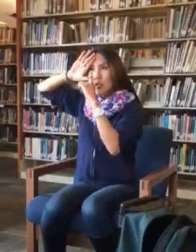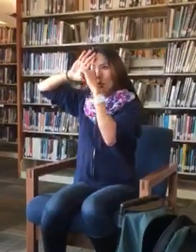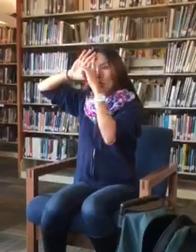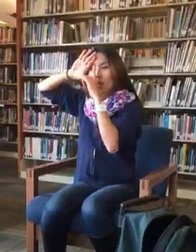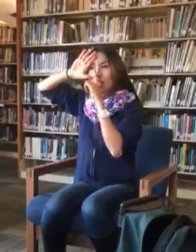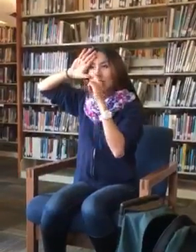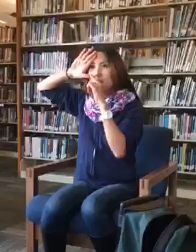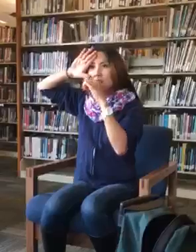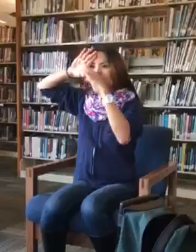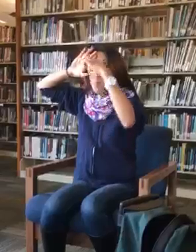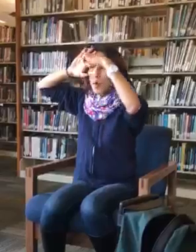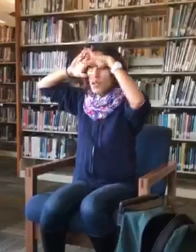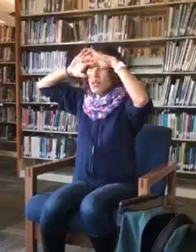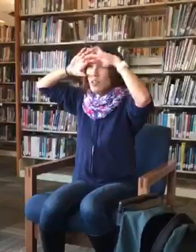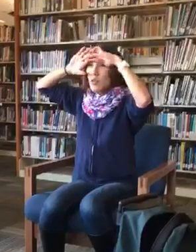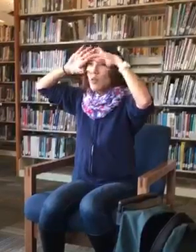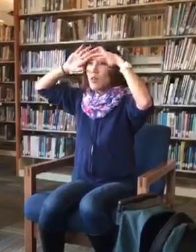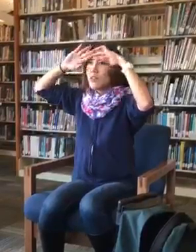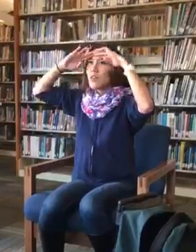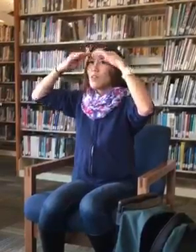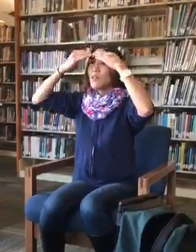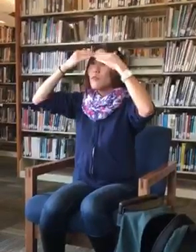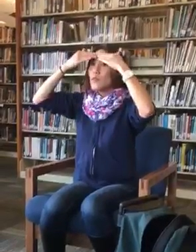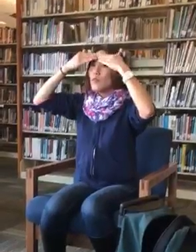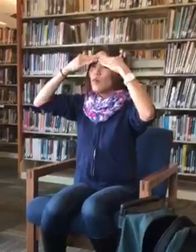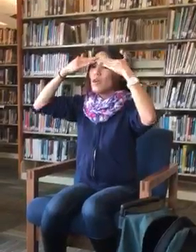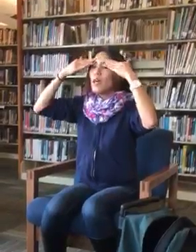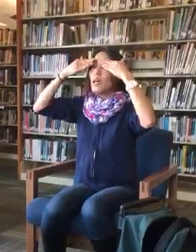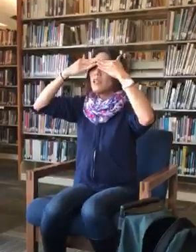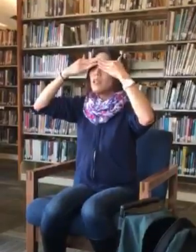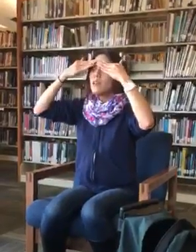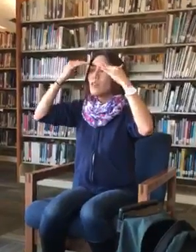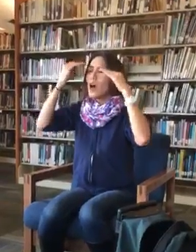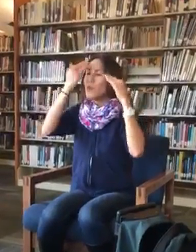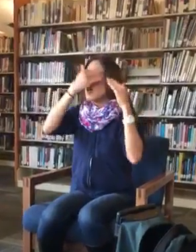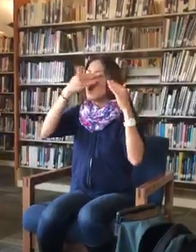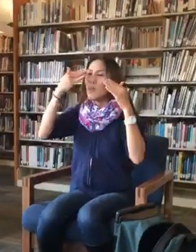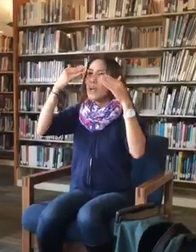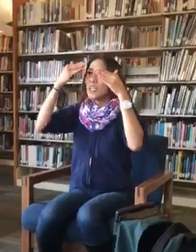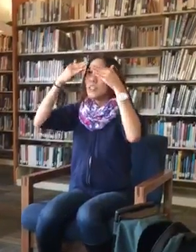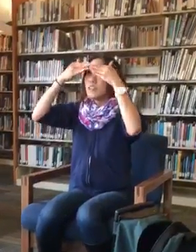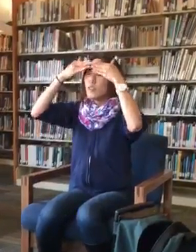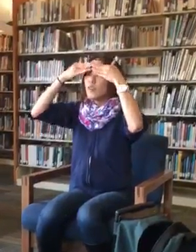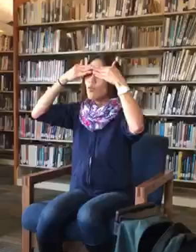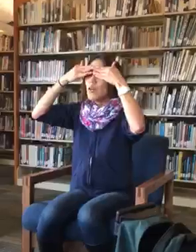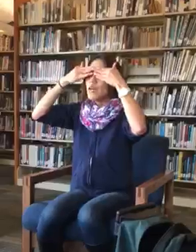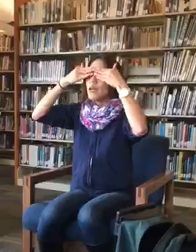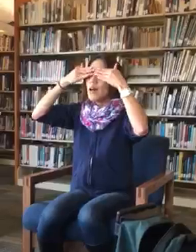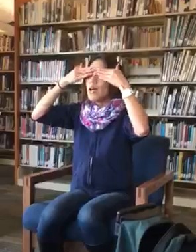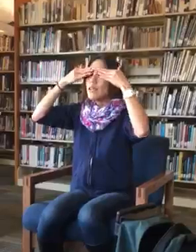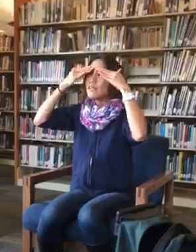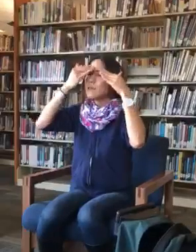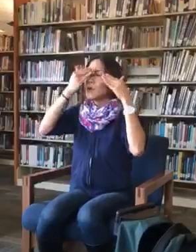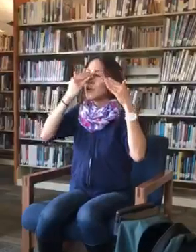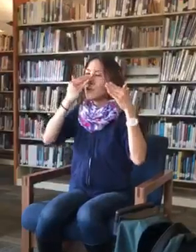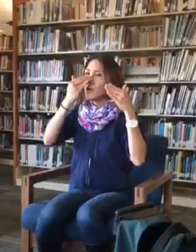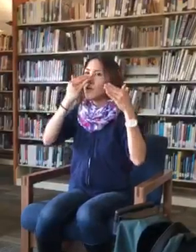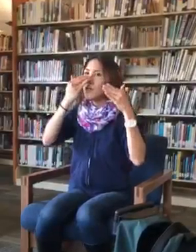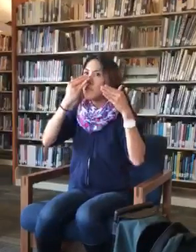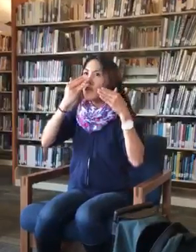3 branches pointing towards your forehead. Ophthalmic branch is your forehead, eyes, and part of your nose.